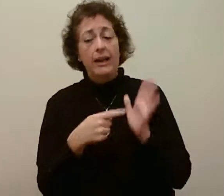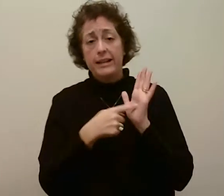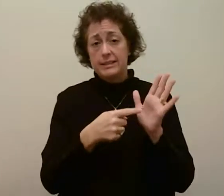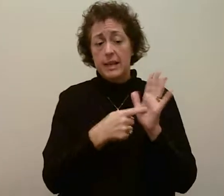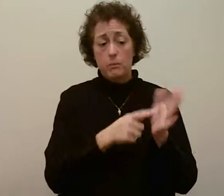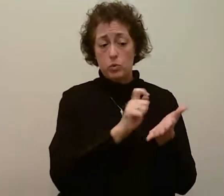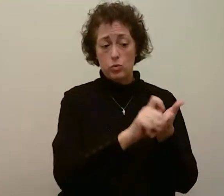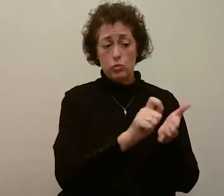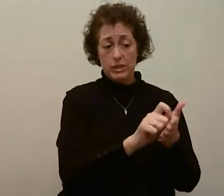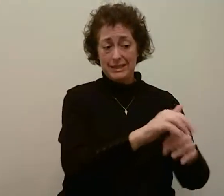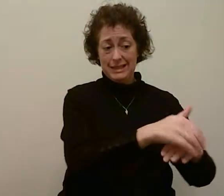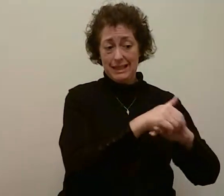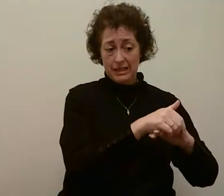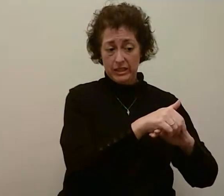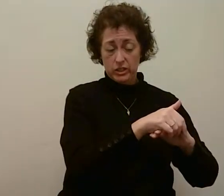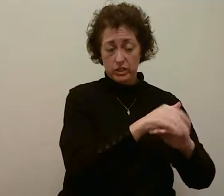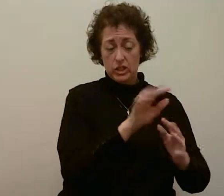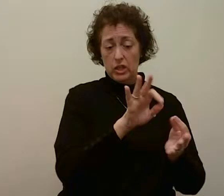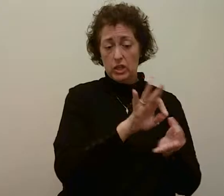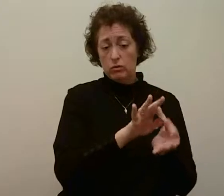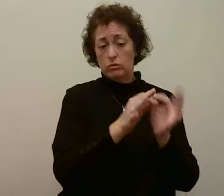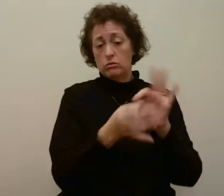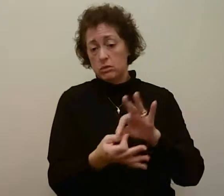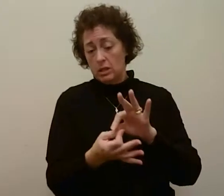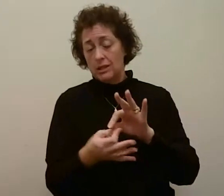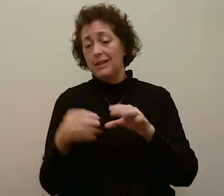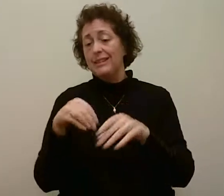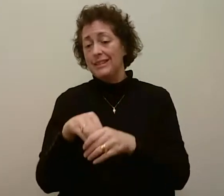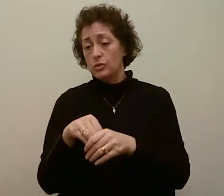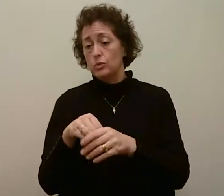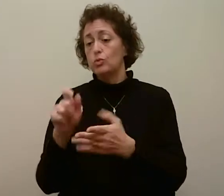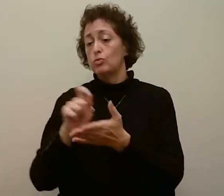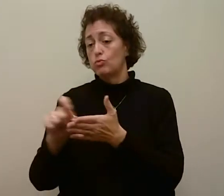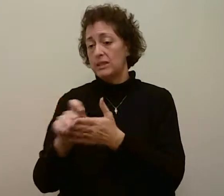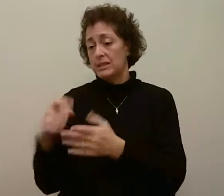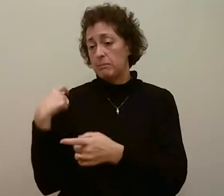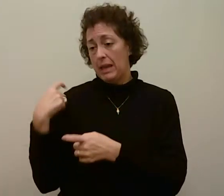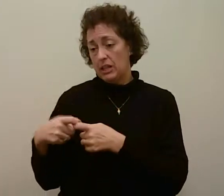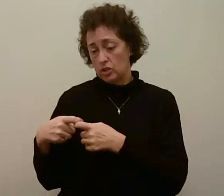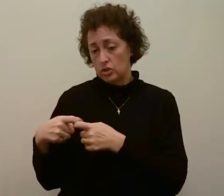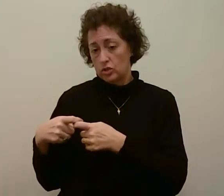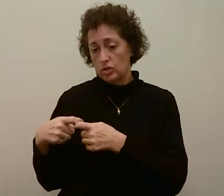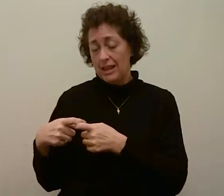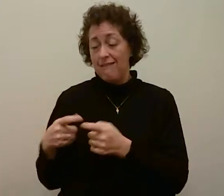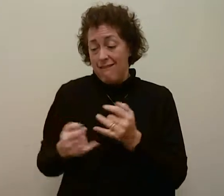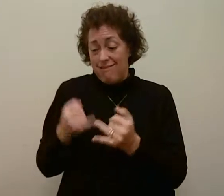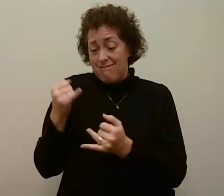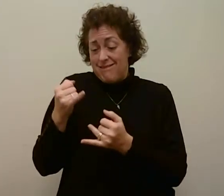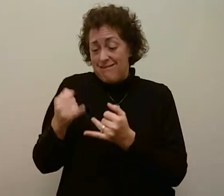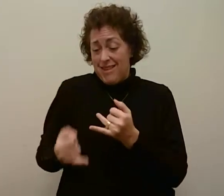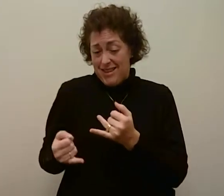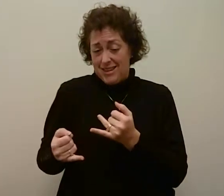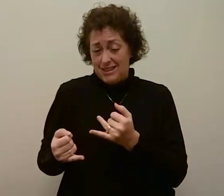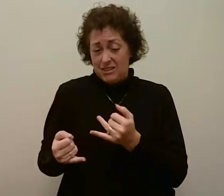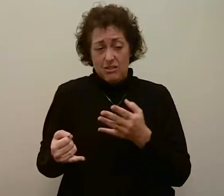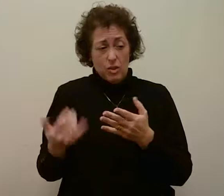English that's being translated into a written Spanish. Okay? At the end, you still have the written